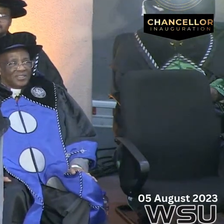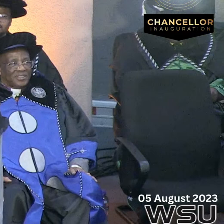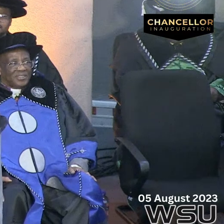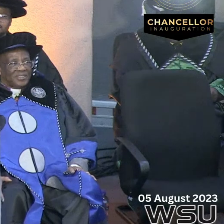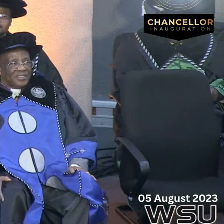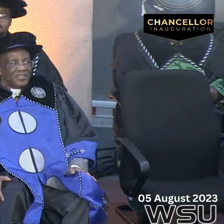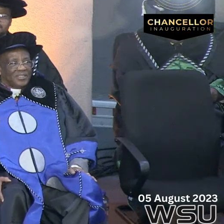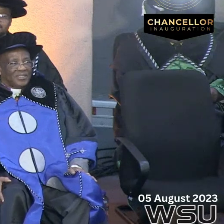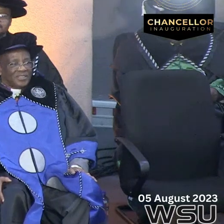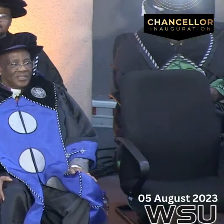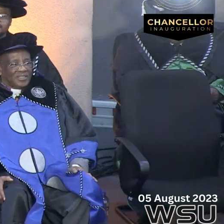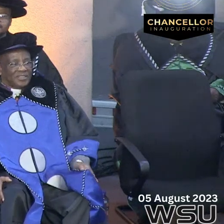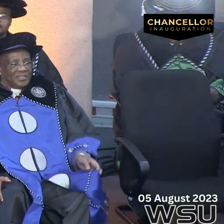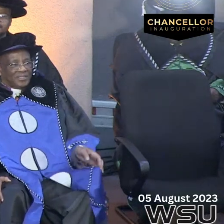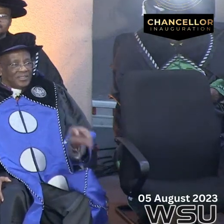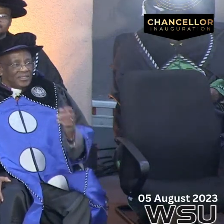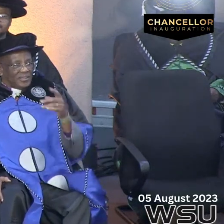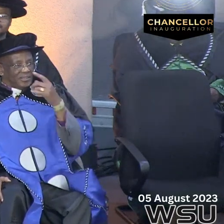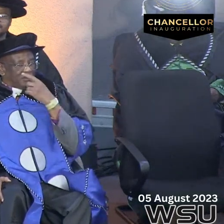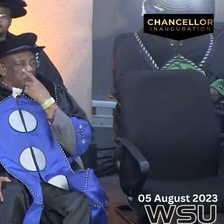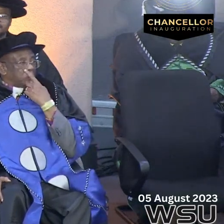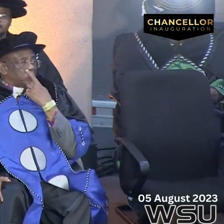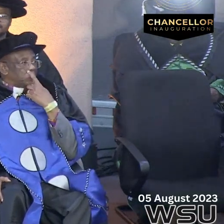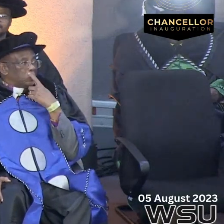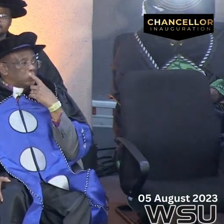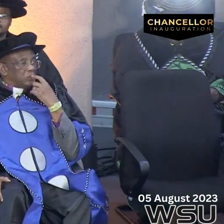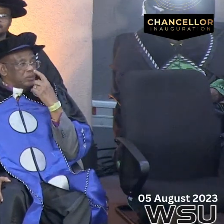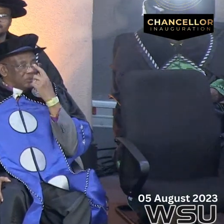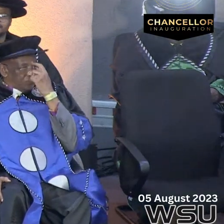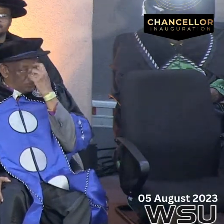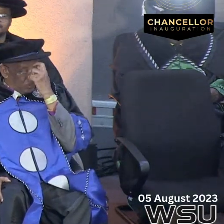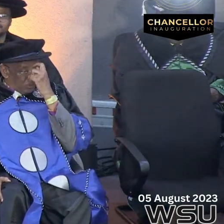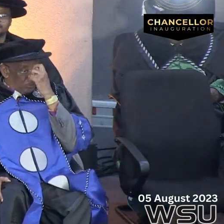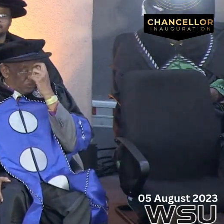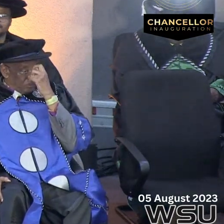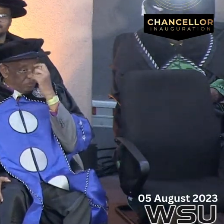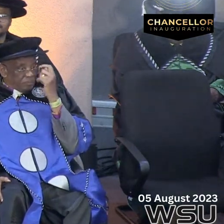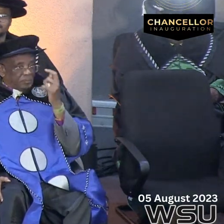xa sizawungathethi ngelo qhayiya lethu xa sinalo,